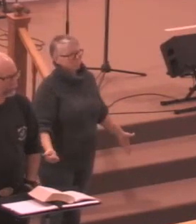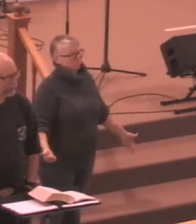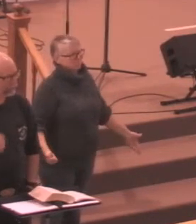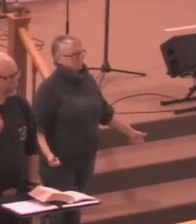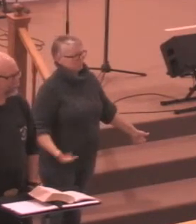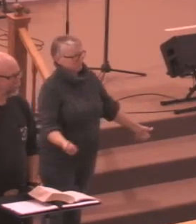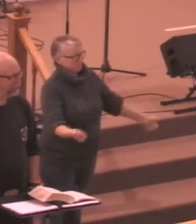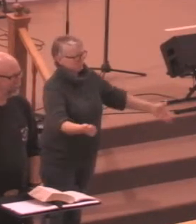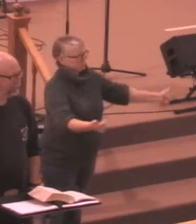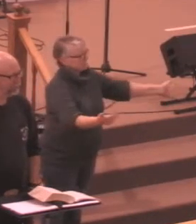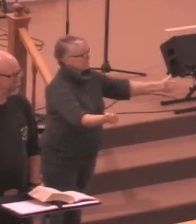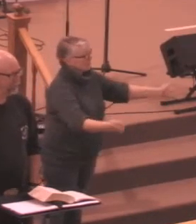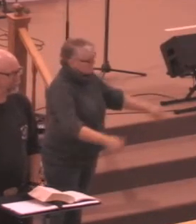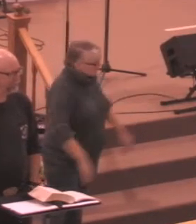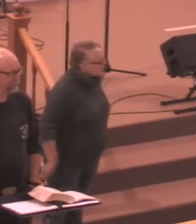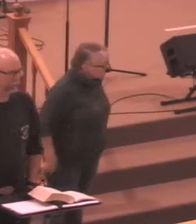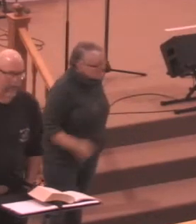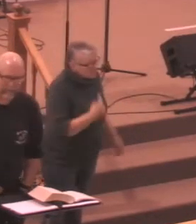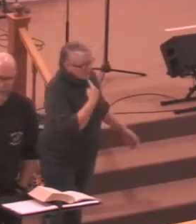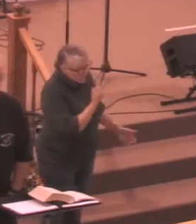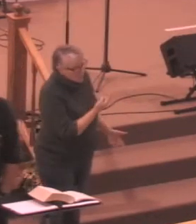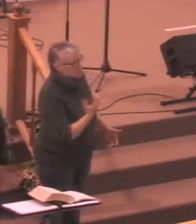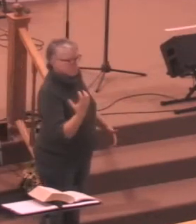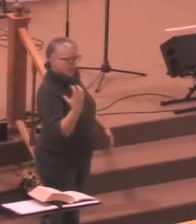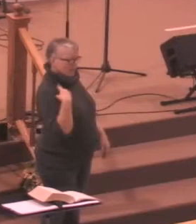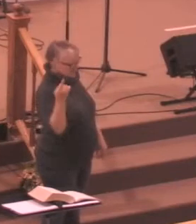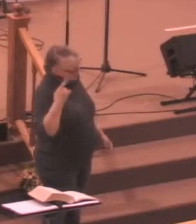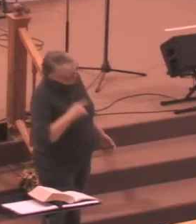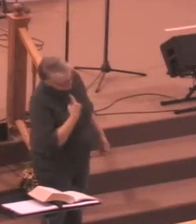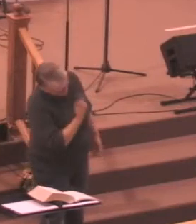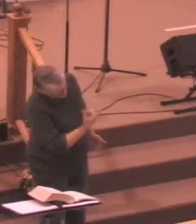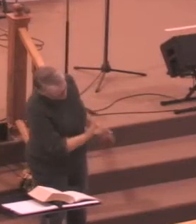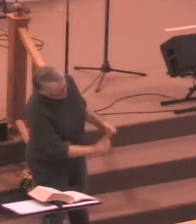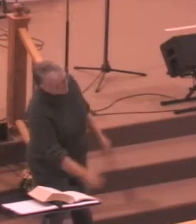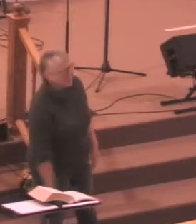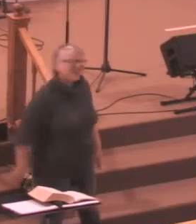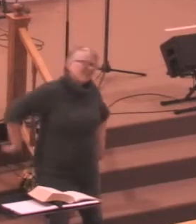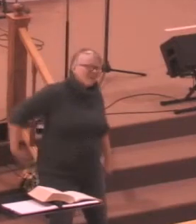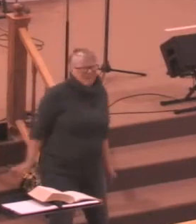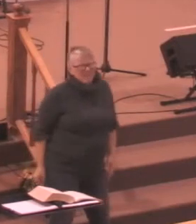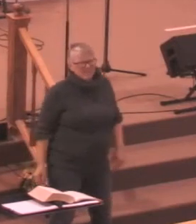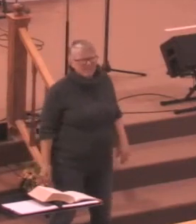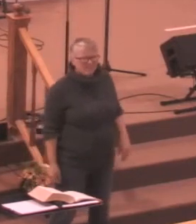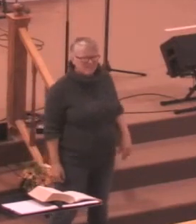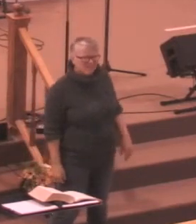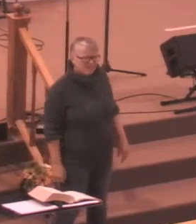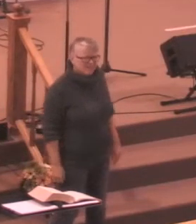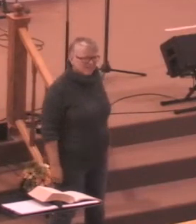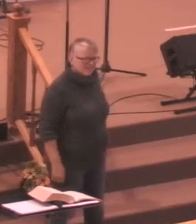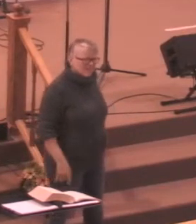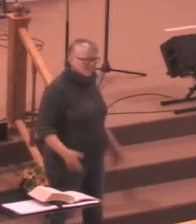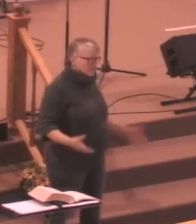You're told what to do. You're told what to do. The boss tells you what to do, and you're, oh, I'll get right on that.